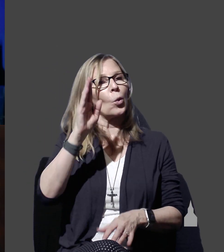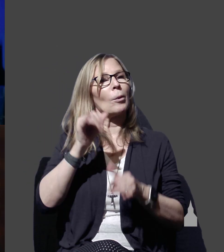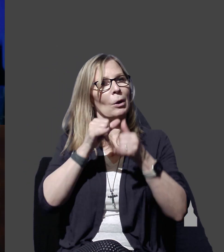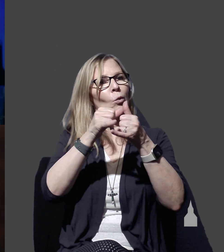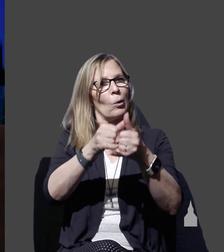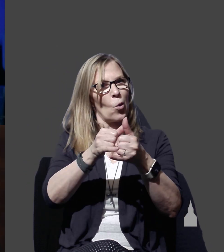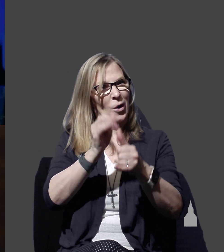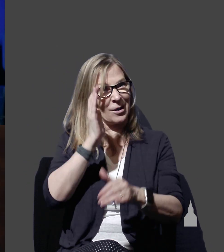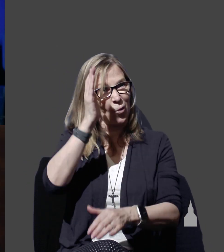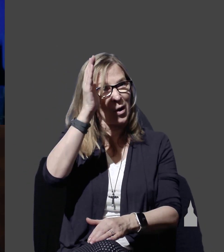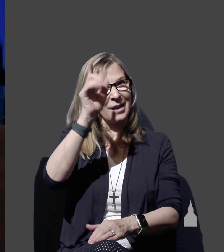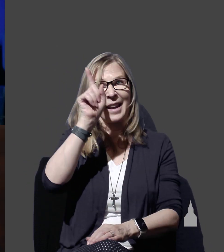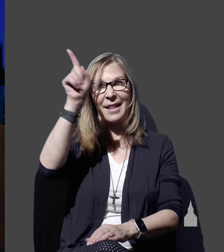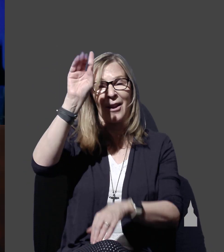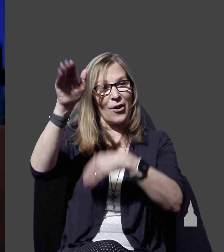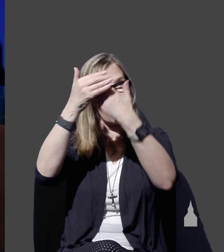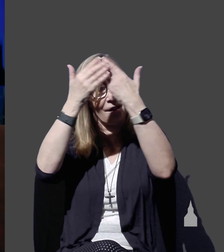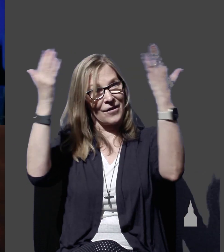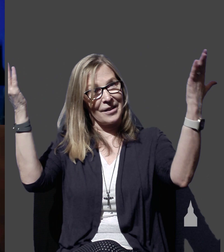heaven.